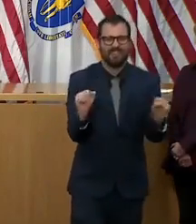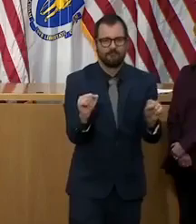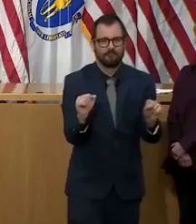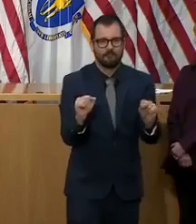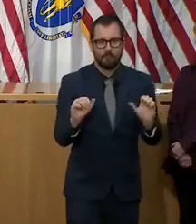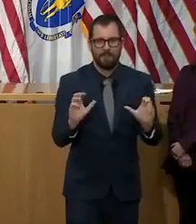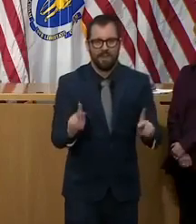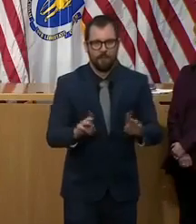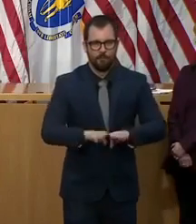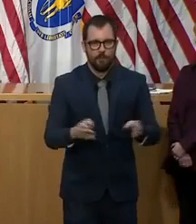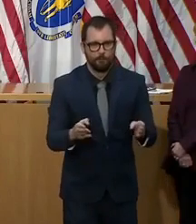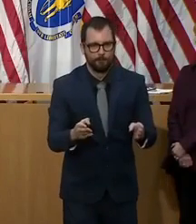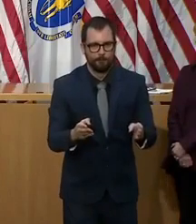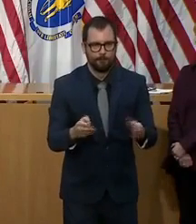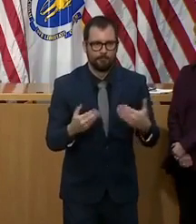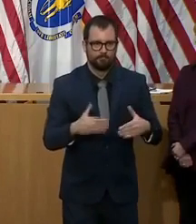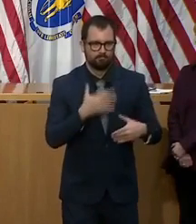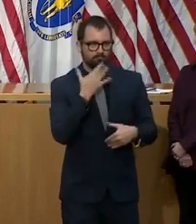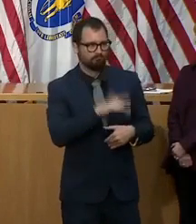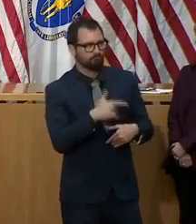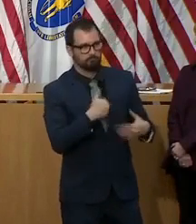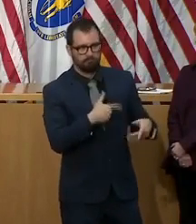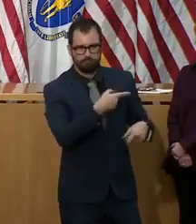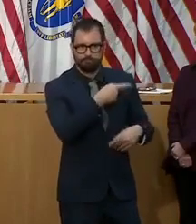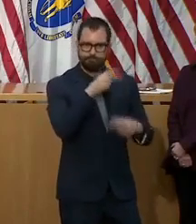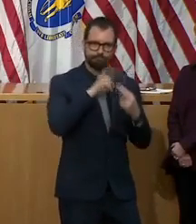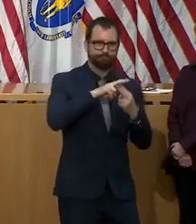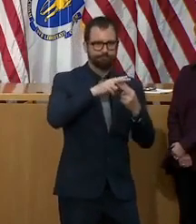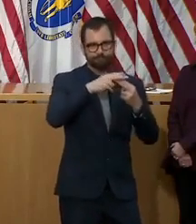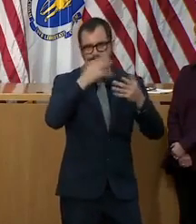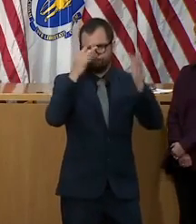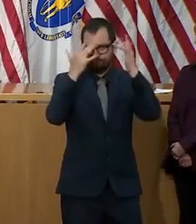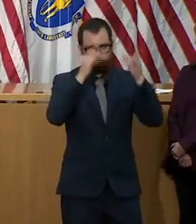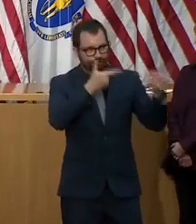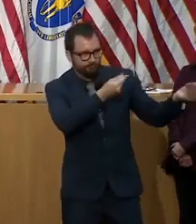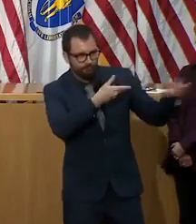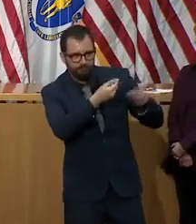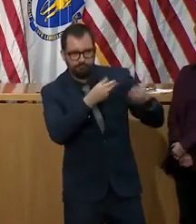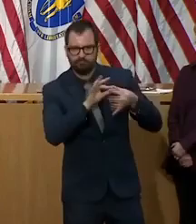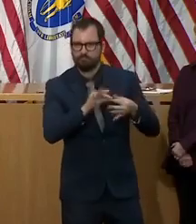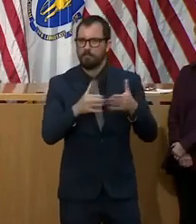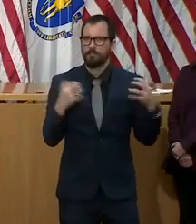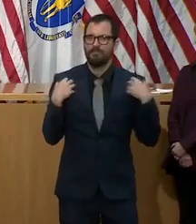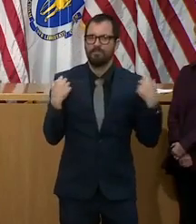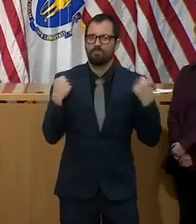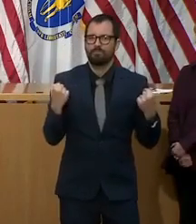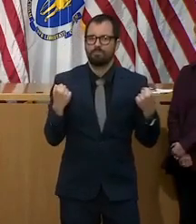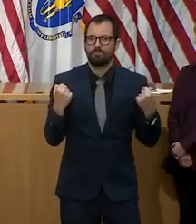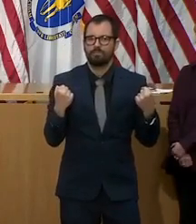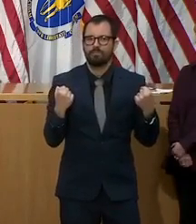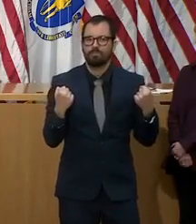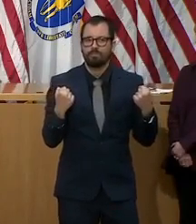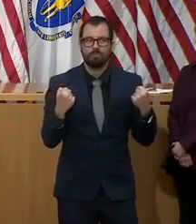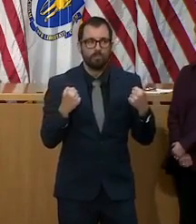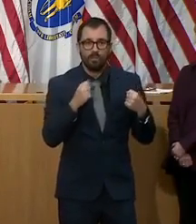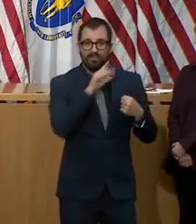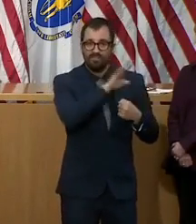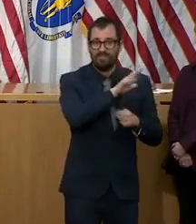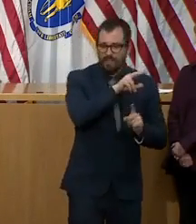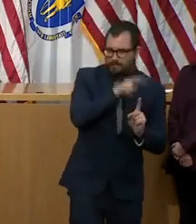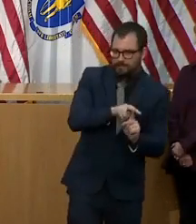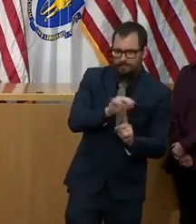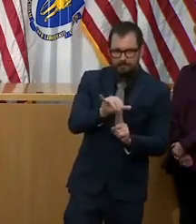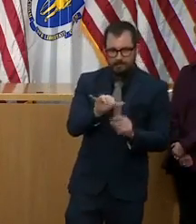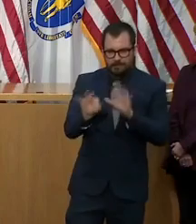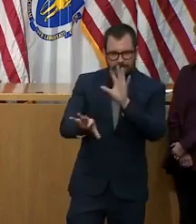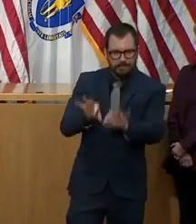the response, but we'll also need their thinking around the reopening of our Commonwealth. So we've asked